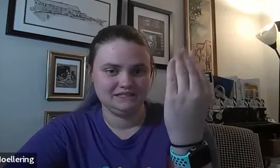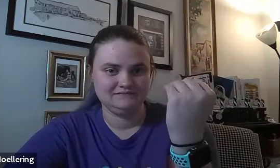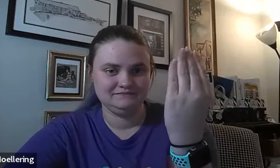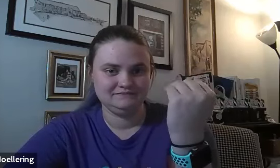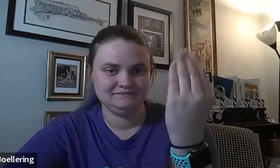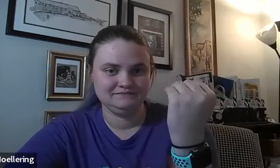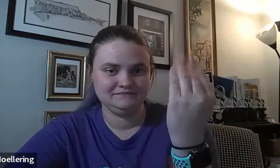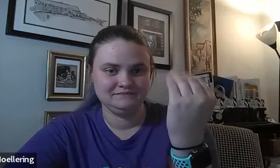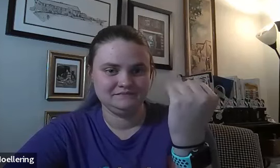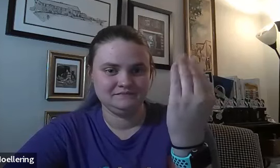14,